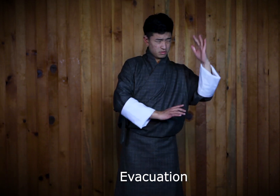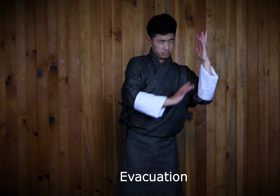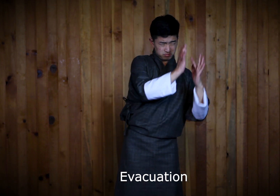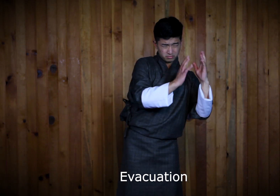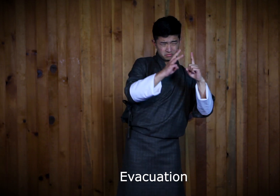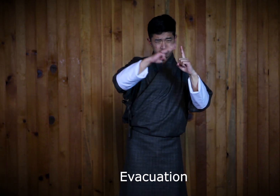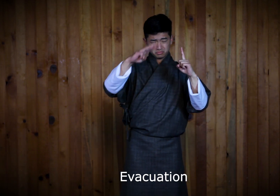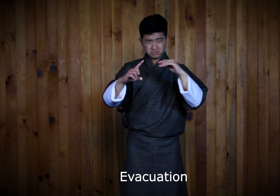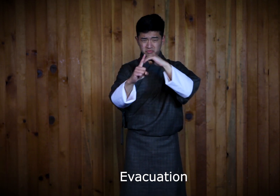evacuation,